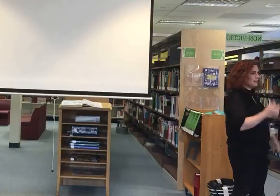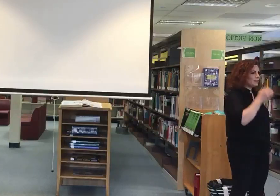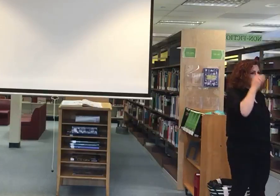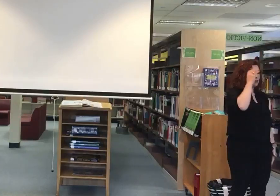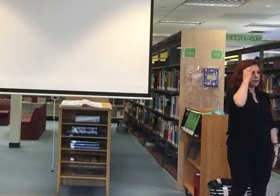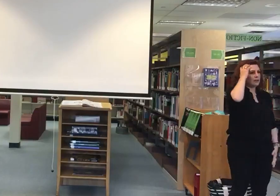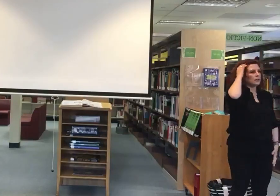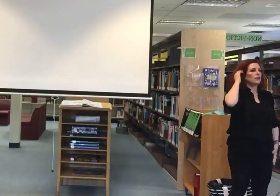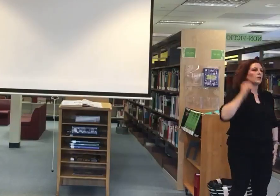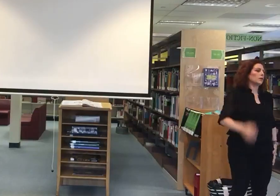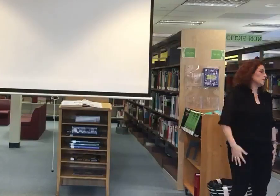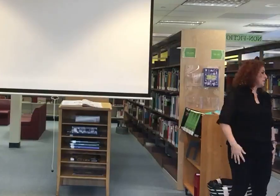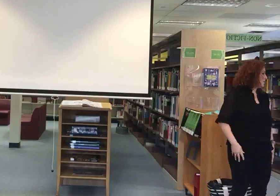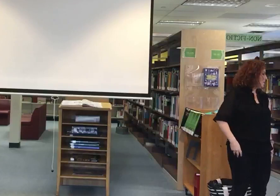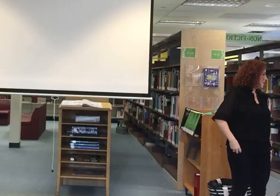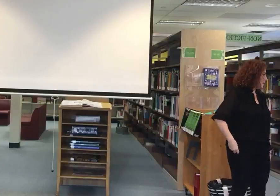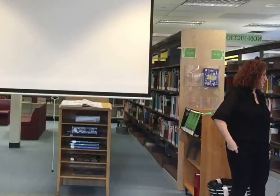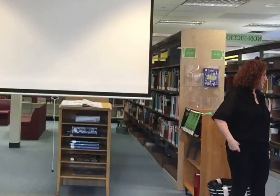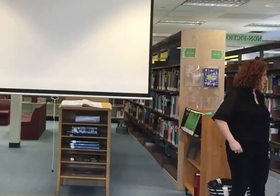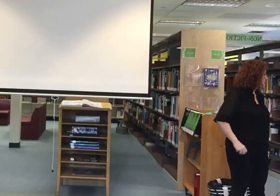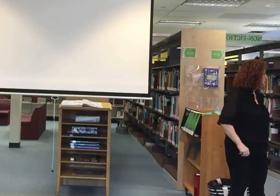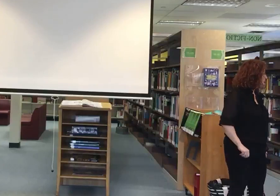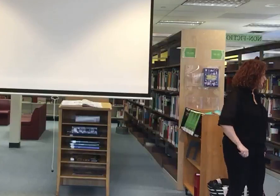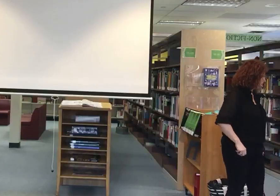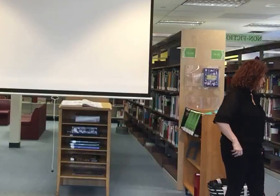Yeah, that's the thing.